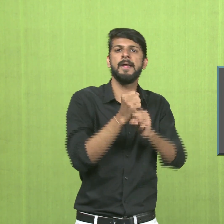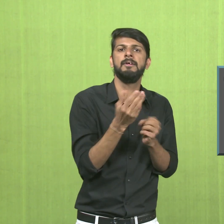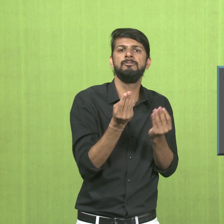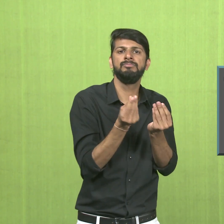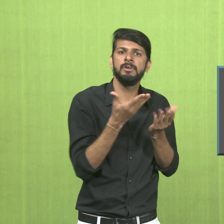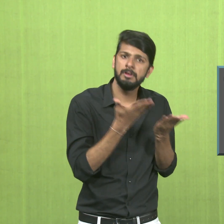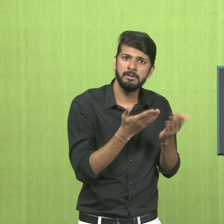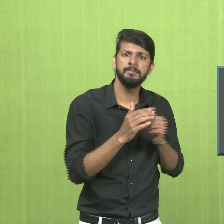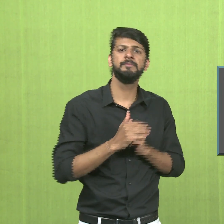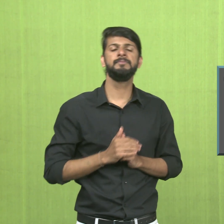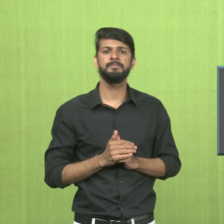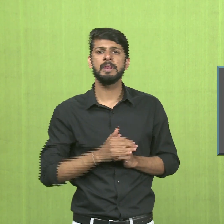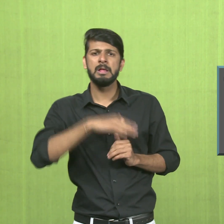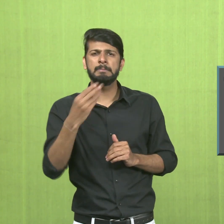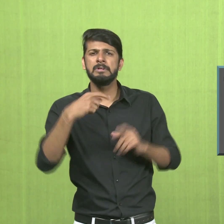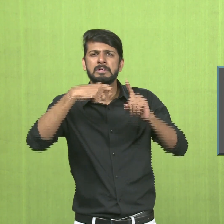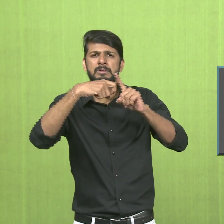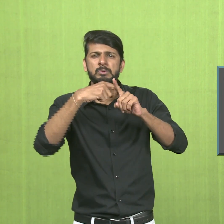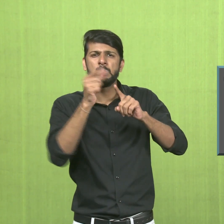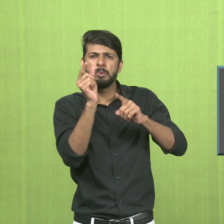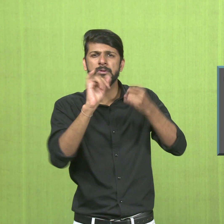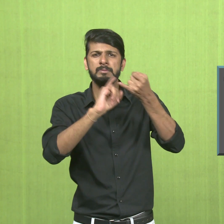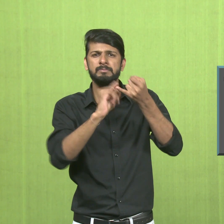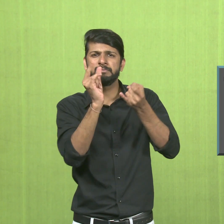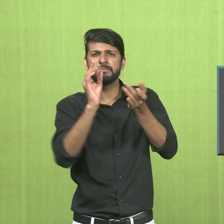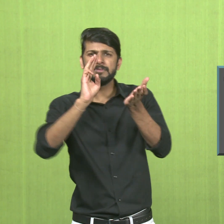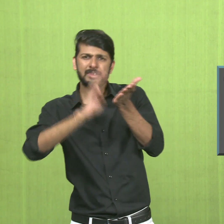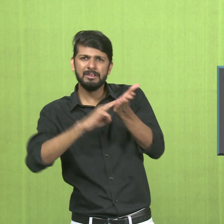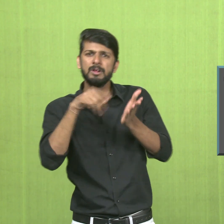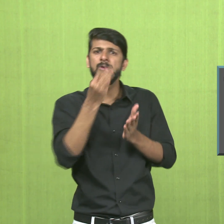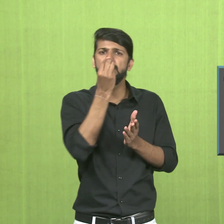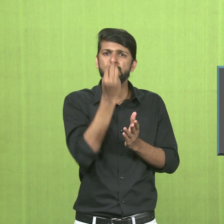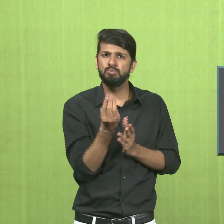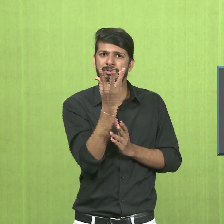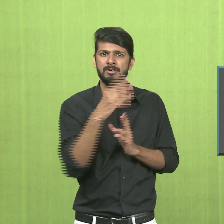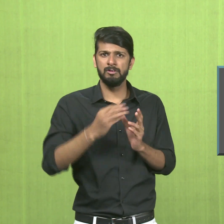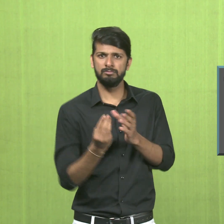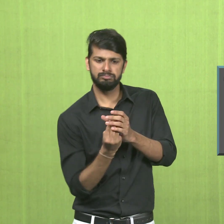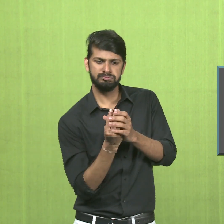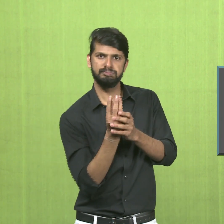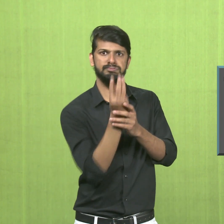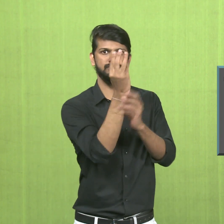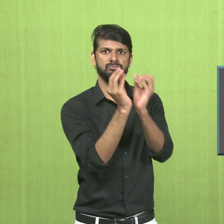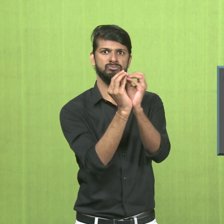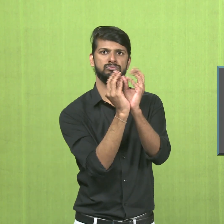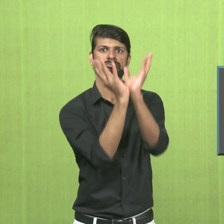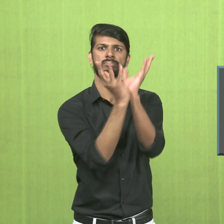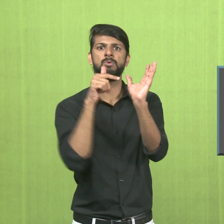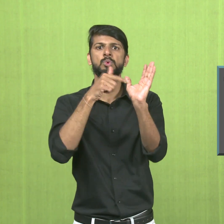flag, is the same color as the palash blossom, which gives the saffron color. Then there is a kusum blossom, which gives the